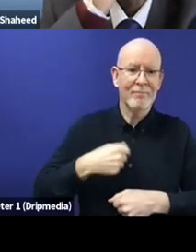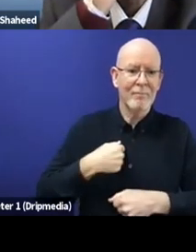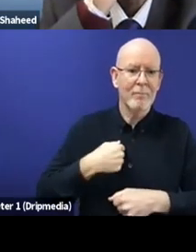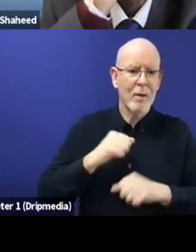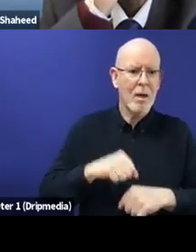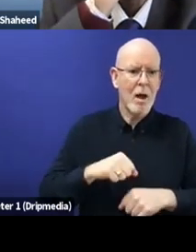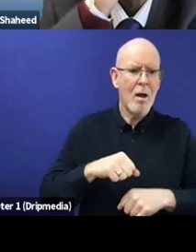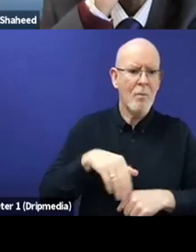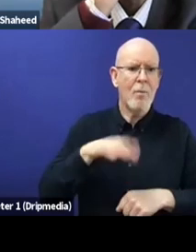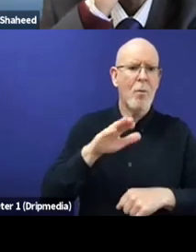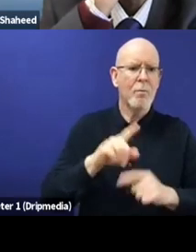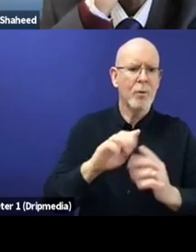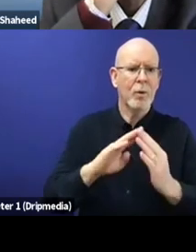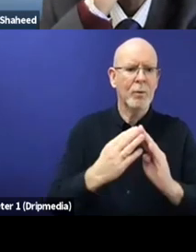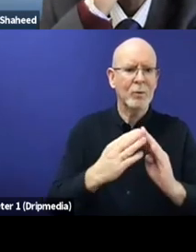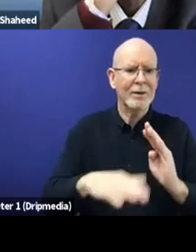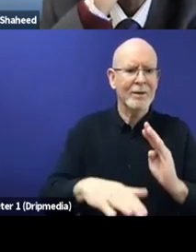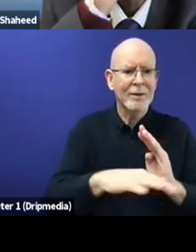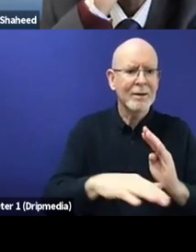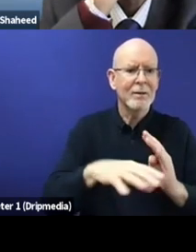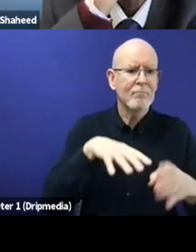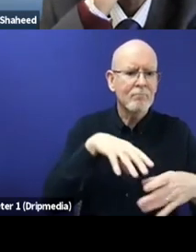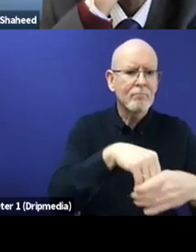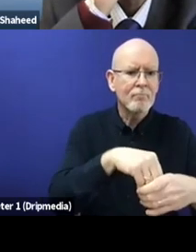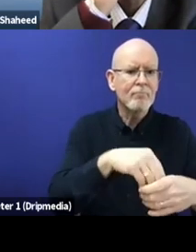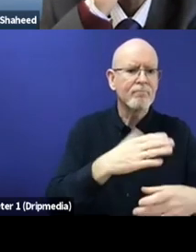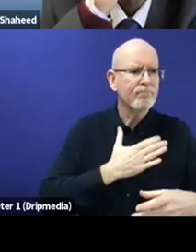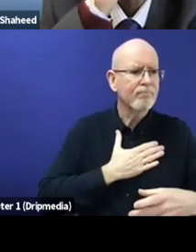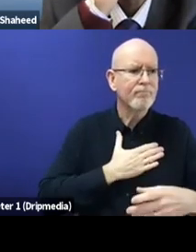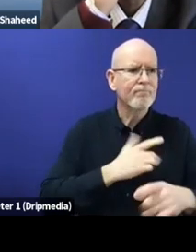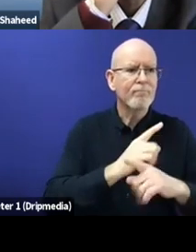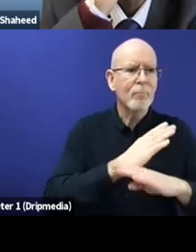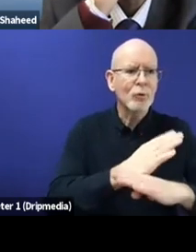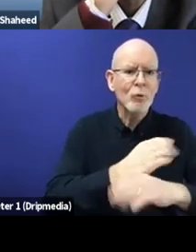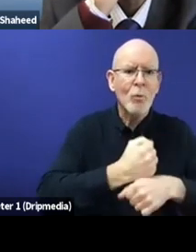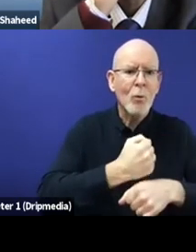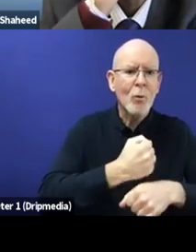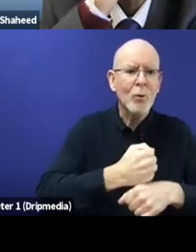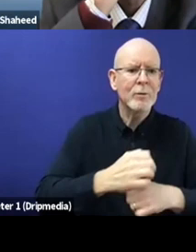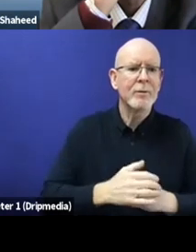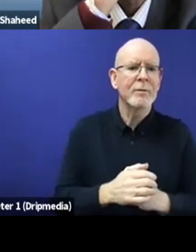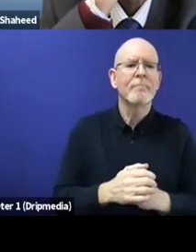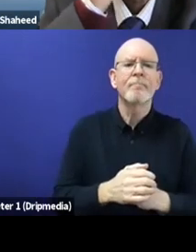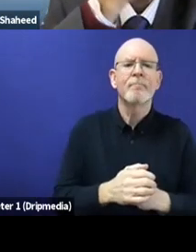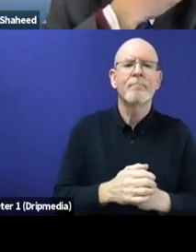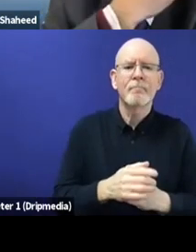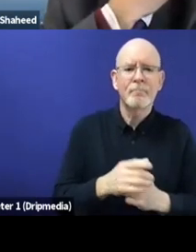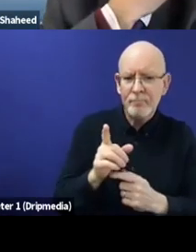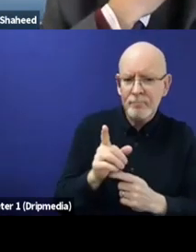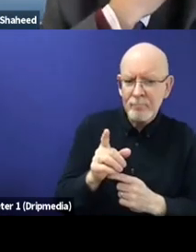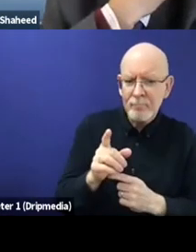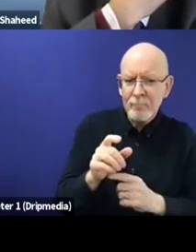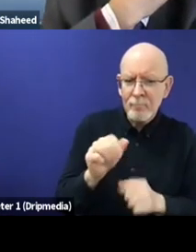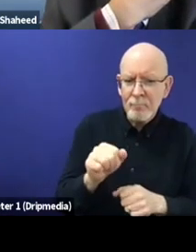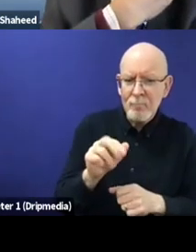to focus more on community-based protection, I think there is a plethora of guidelines and